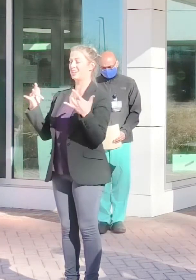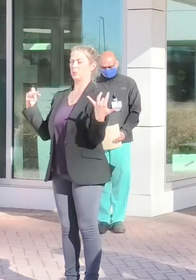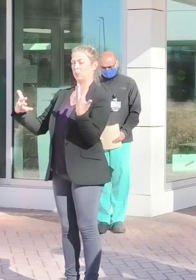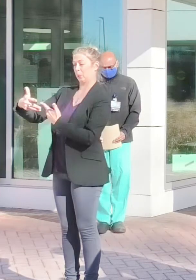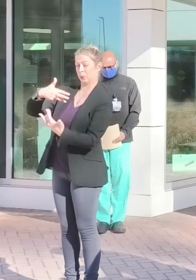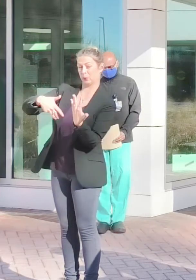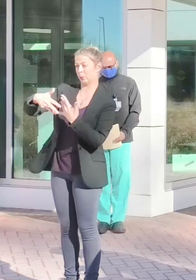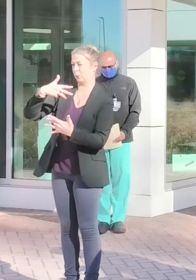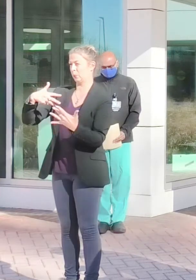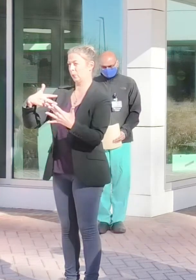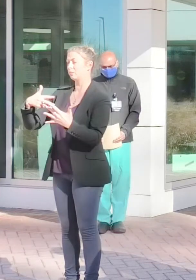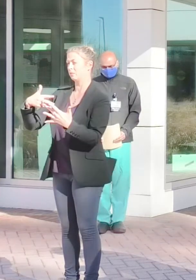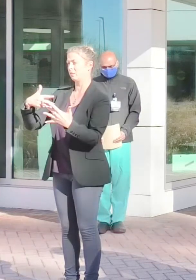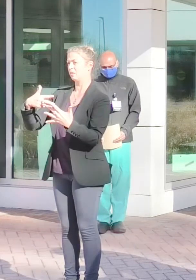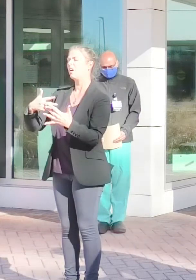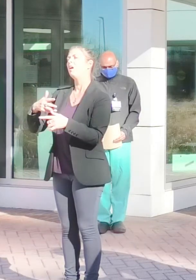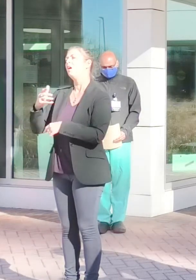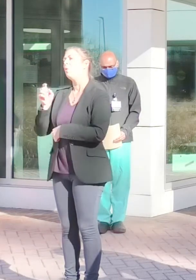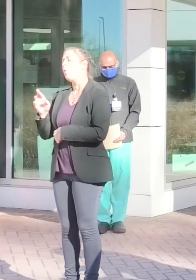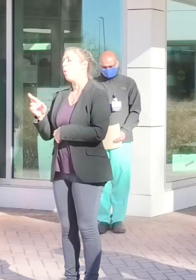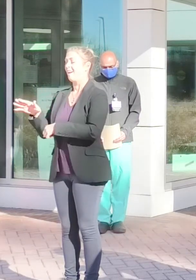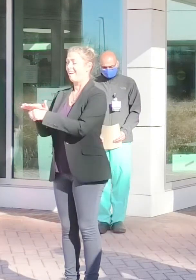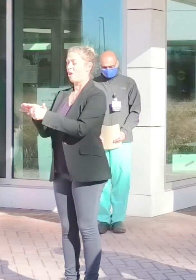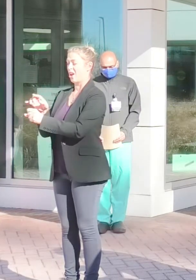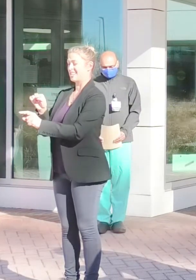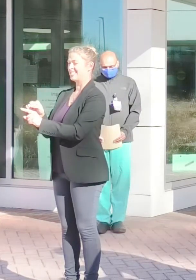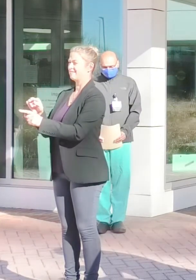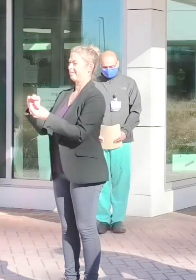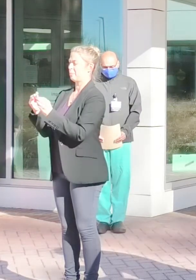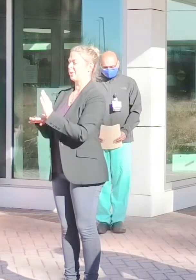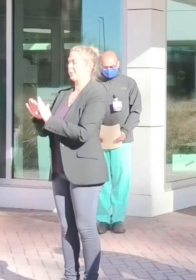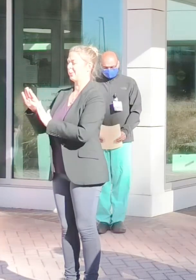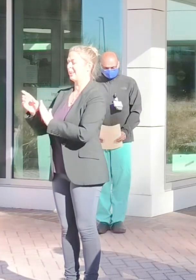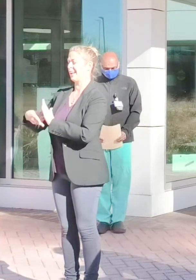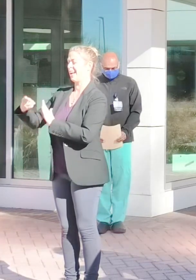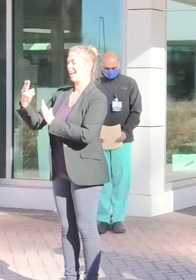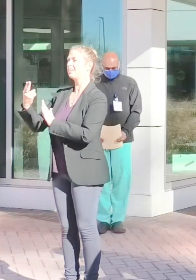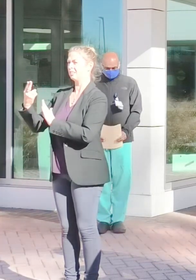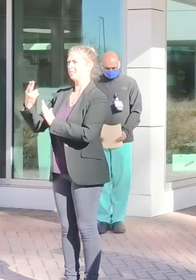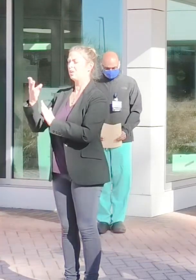case rates. We will provide guidance and refresh materials on these